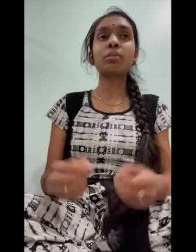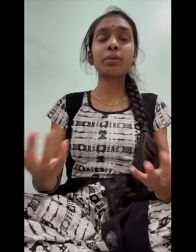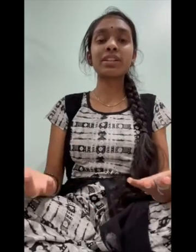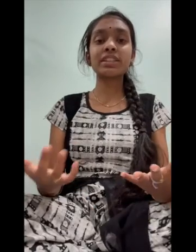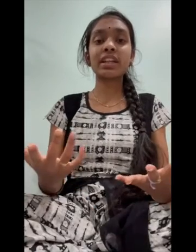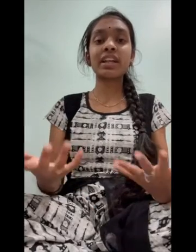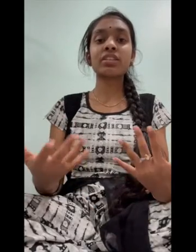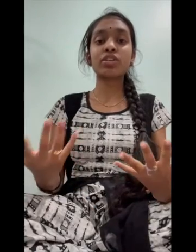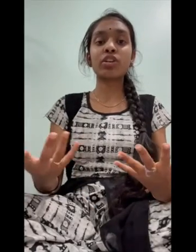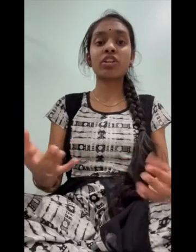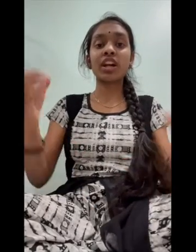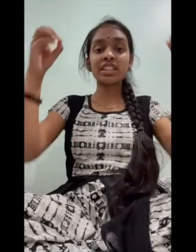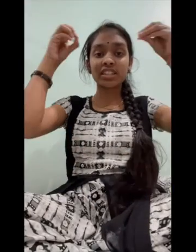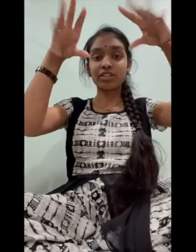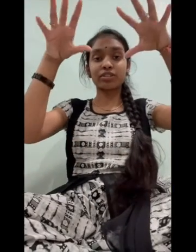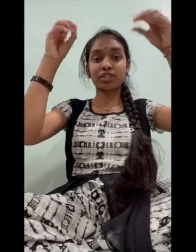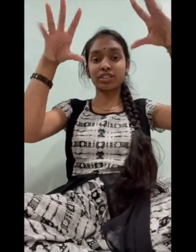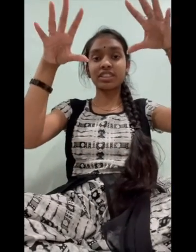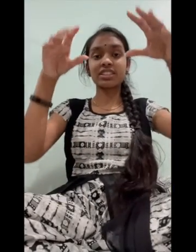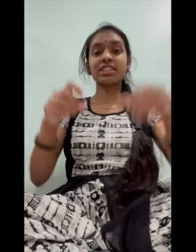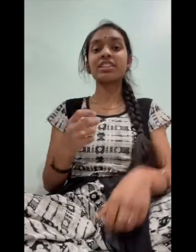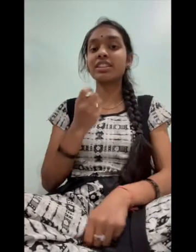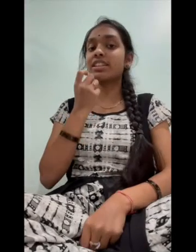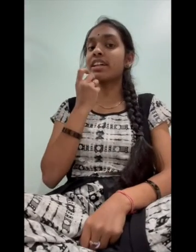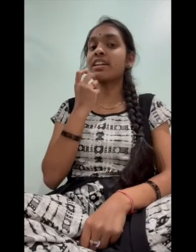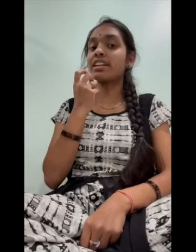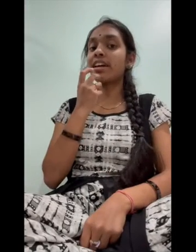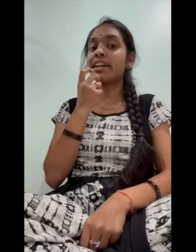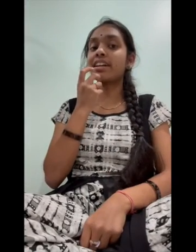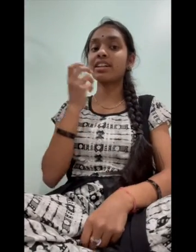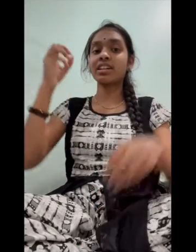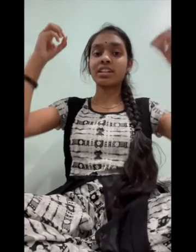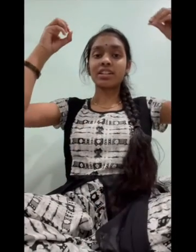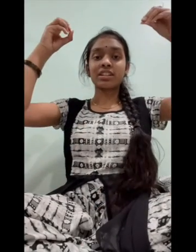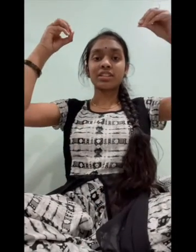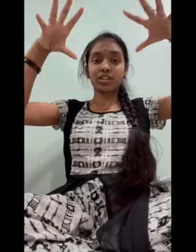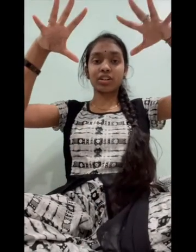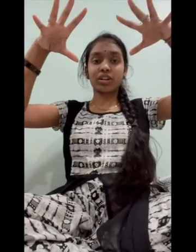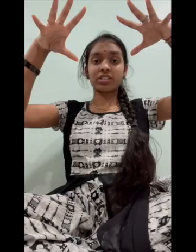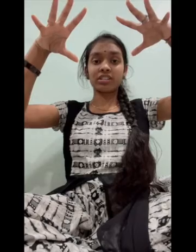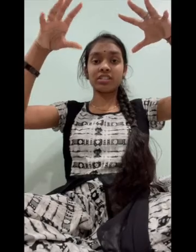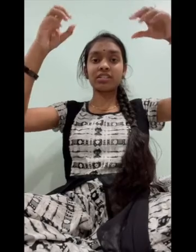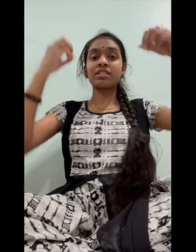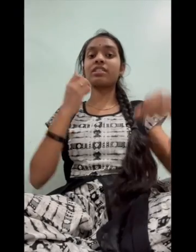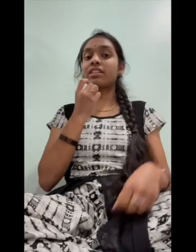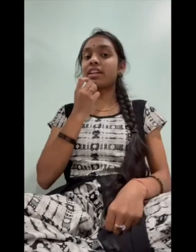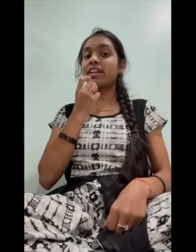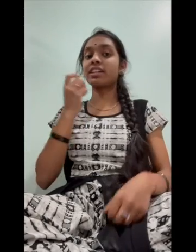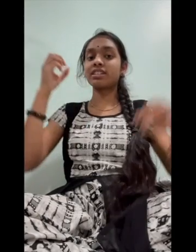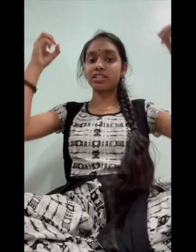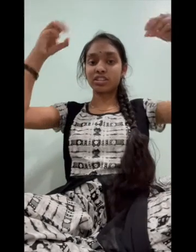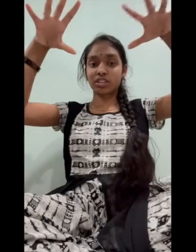when you say turn on lights, you don't do this. You say light, turn on. light, turn